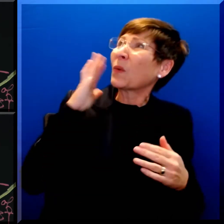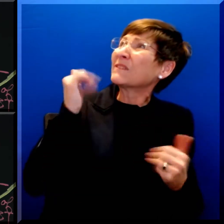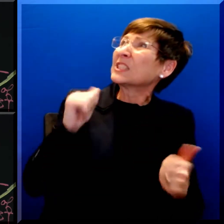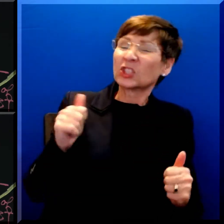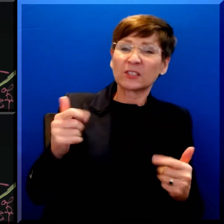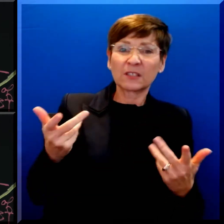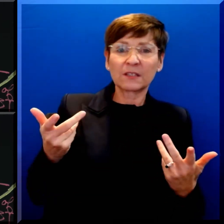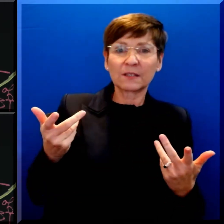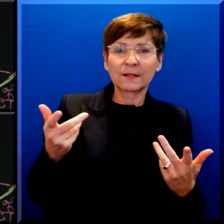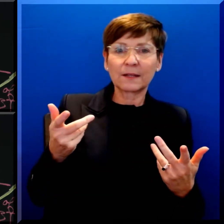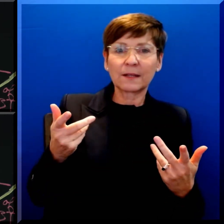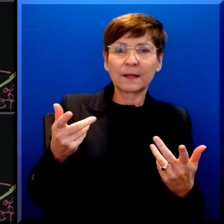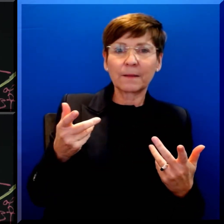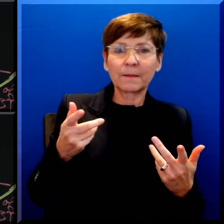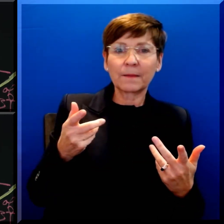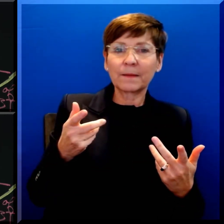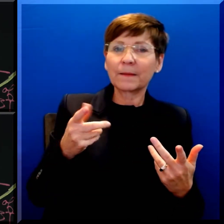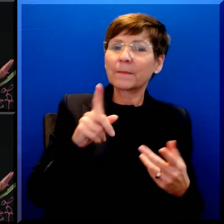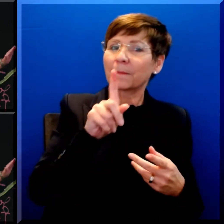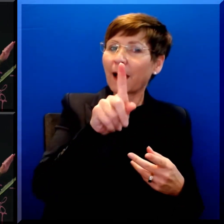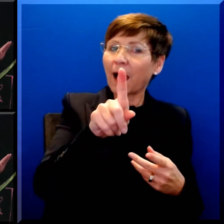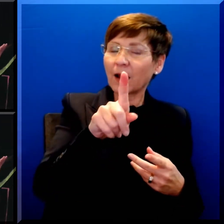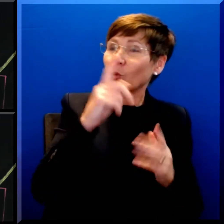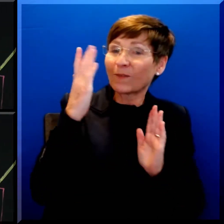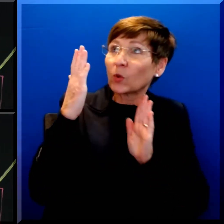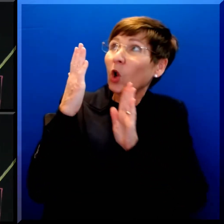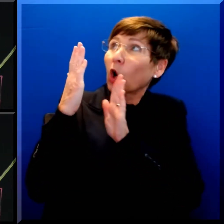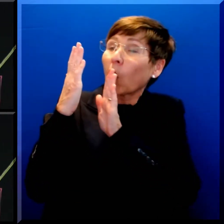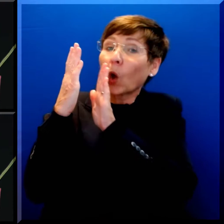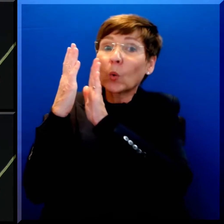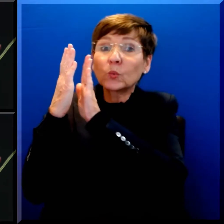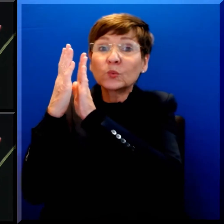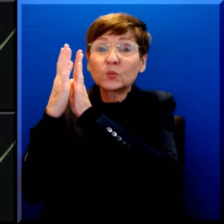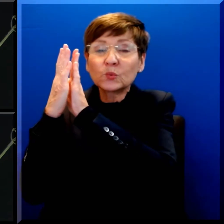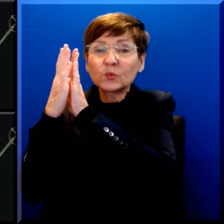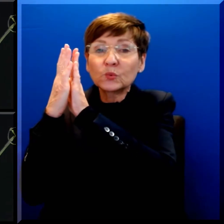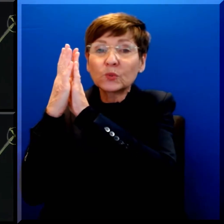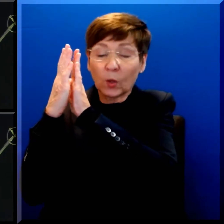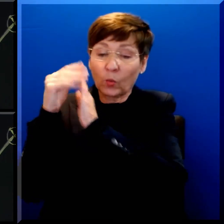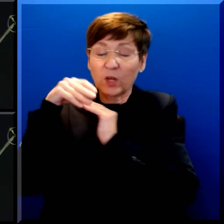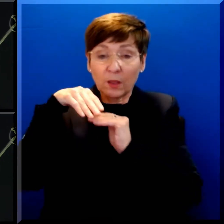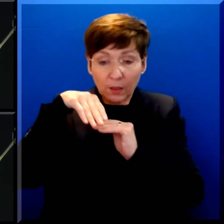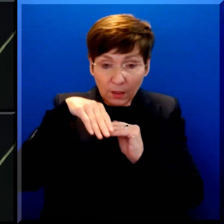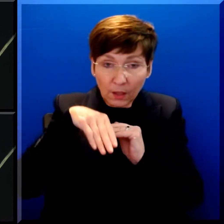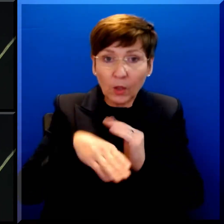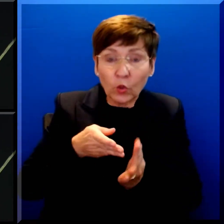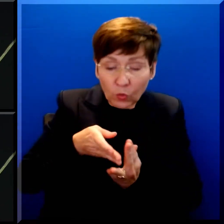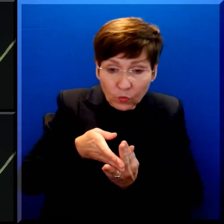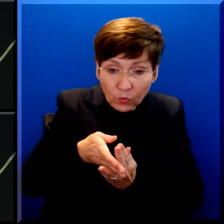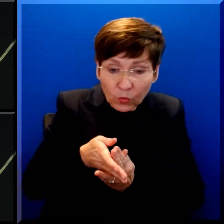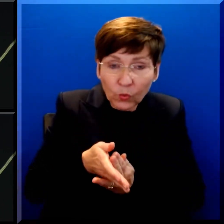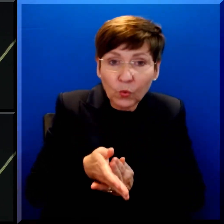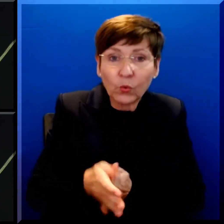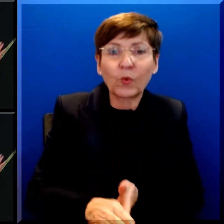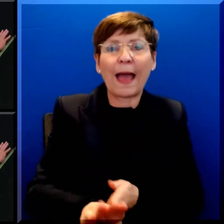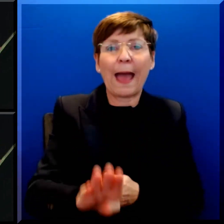you resist the temptation to go back or give up and you lean into that dip, it can slingshot you. Spiritual momentum, it can